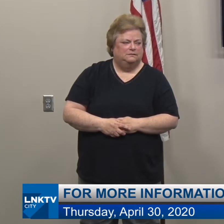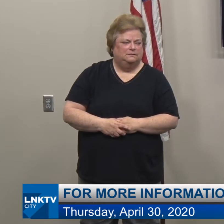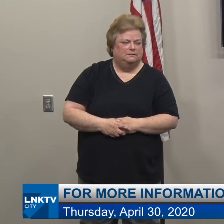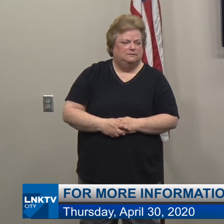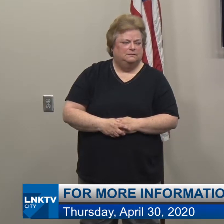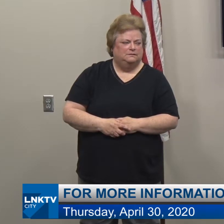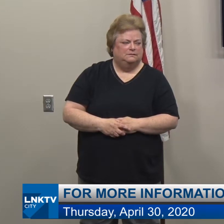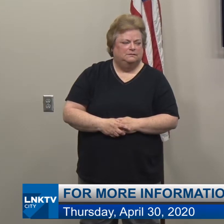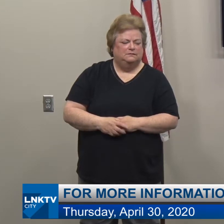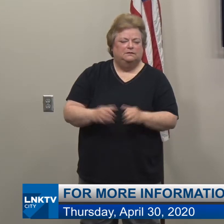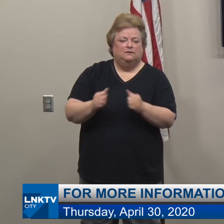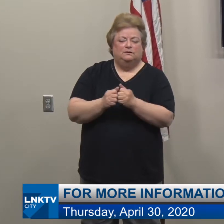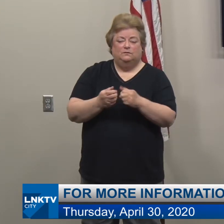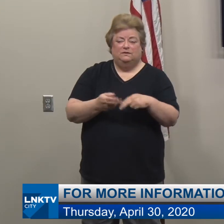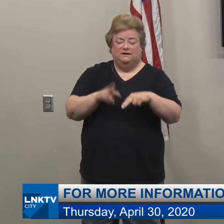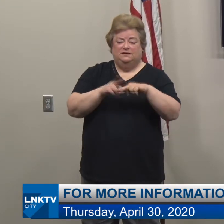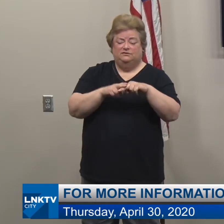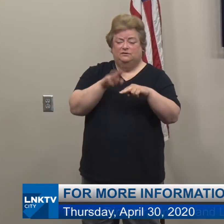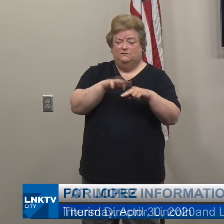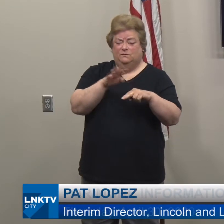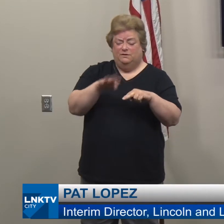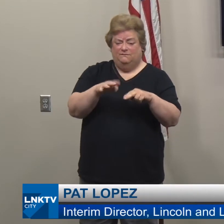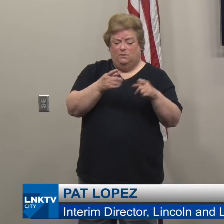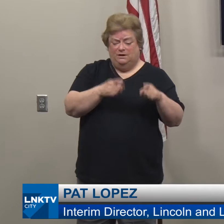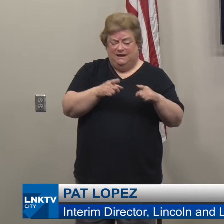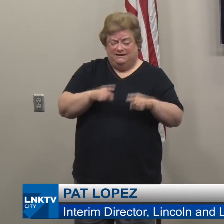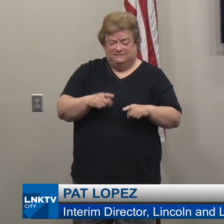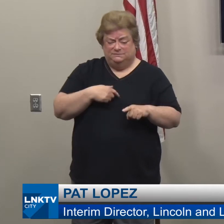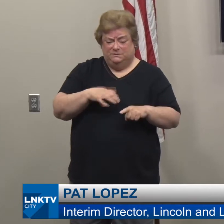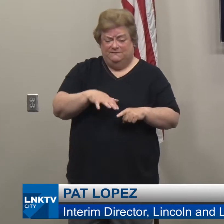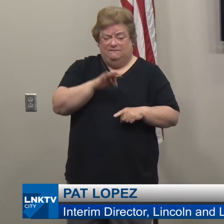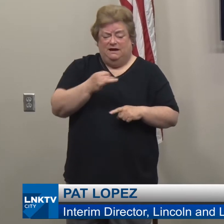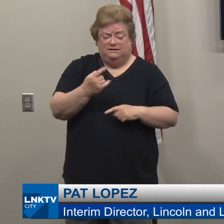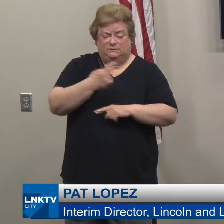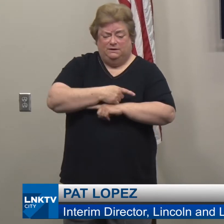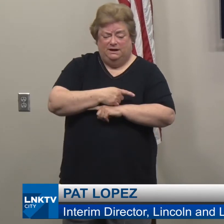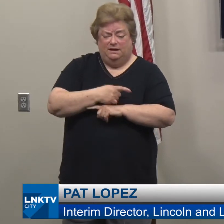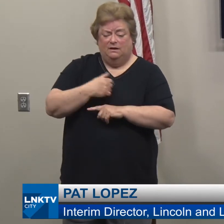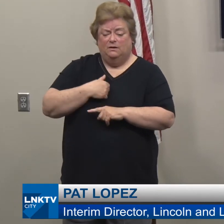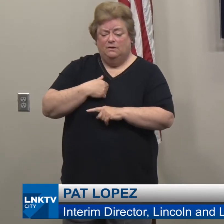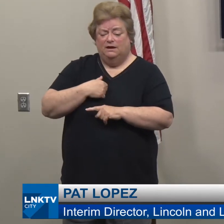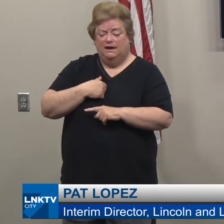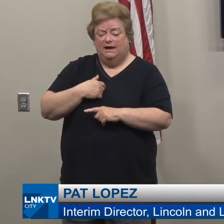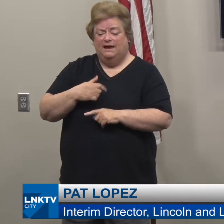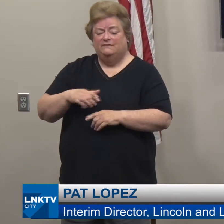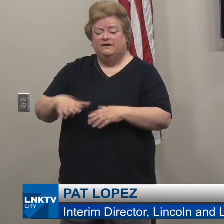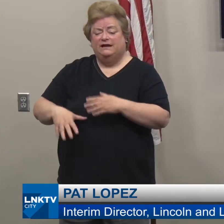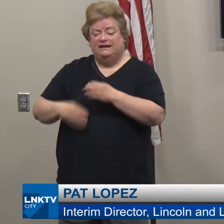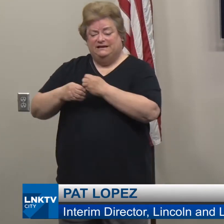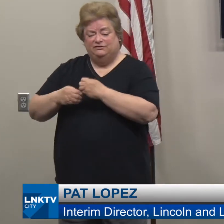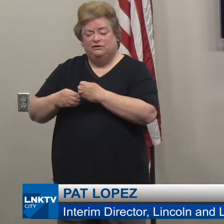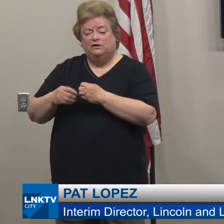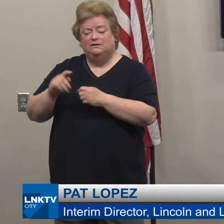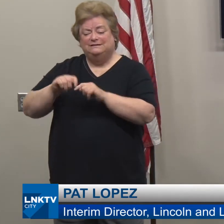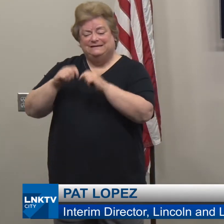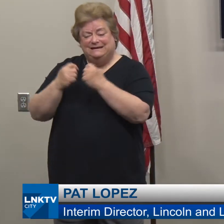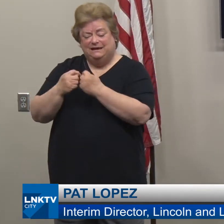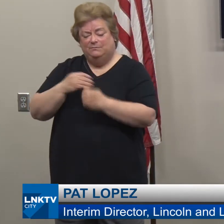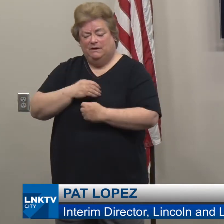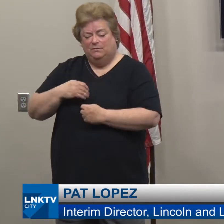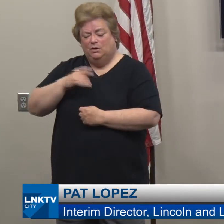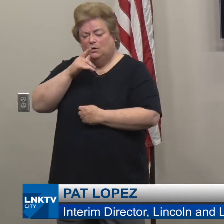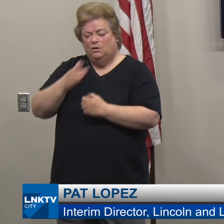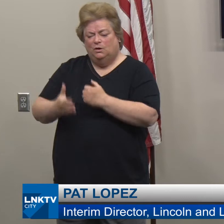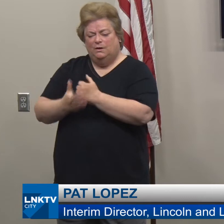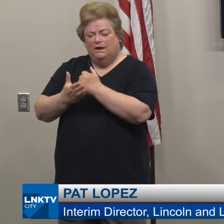Thanks. With the additional 44 cases today, we've added additional team members who are assisting us with